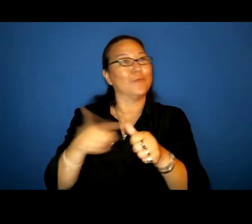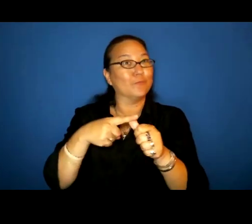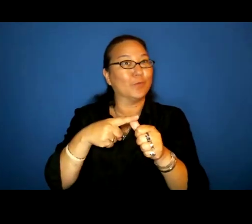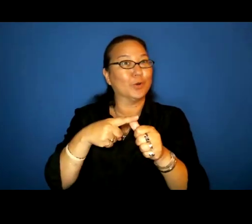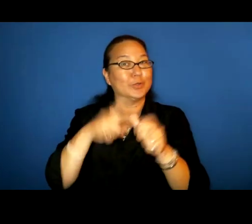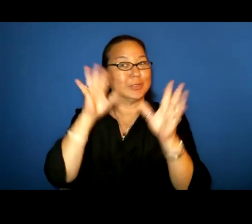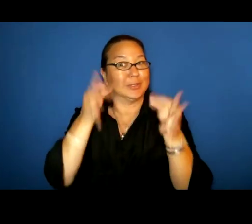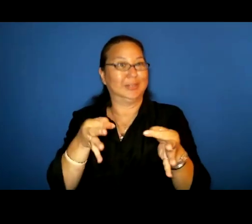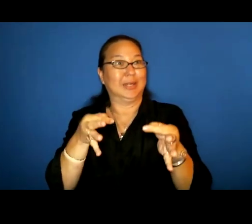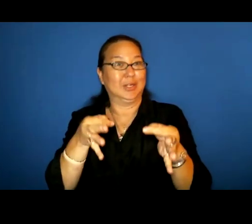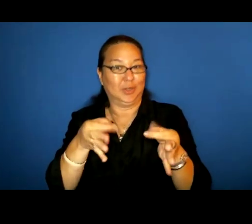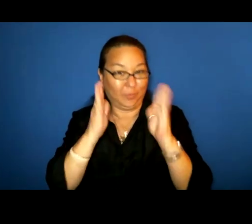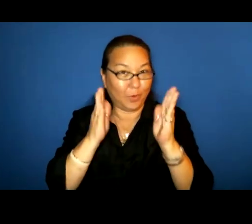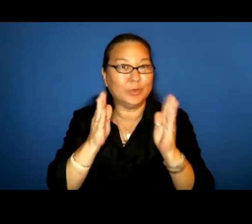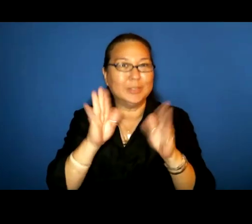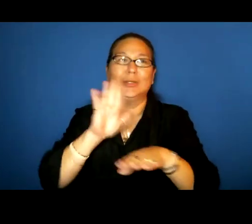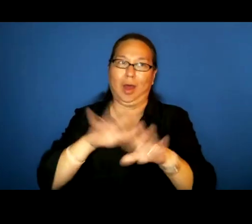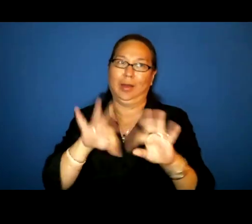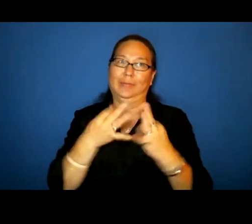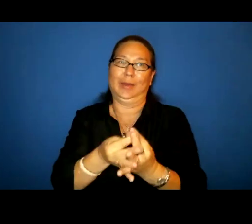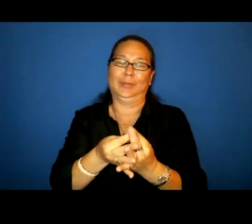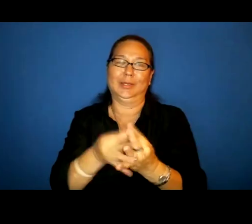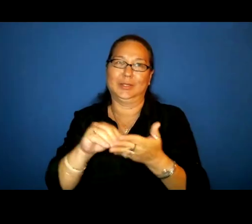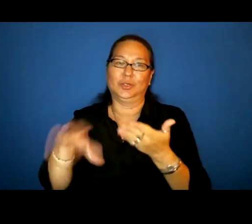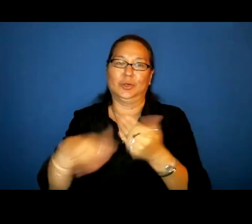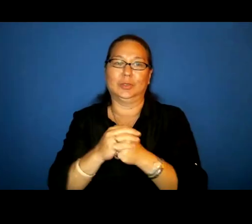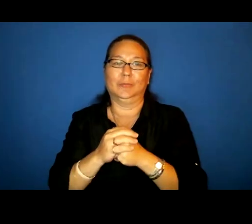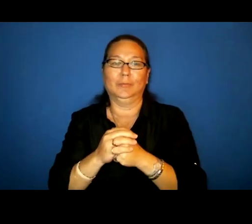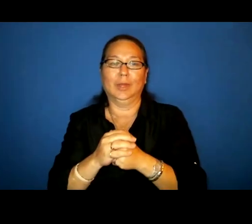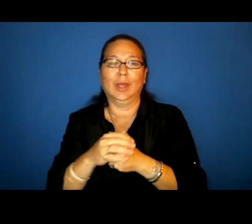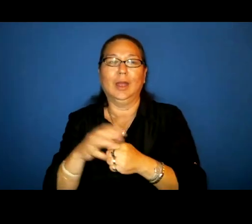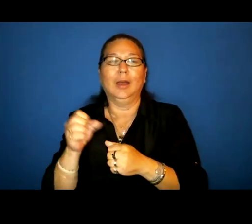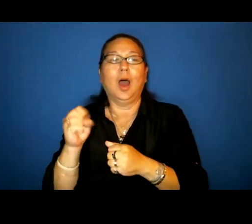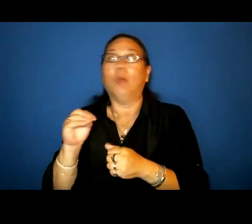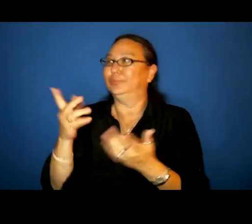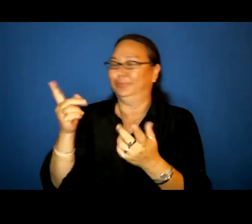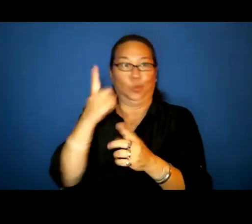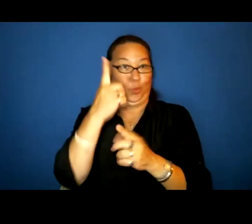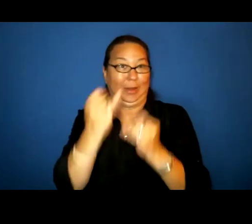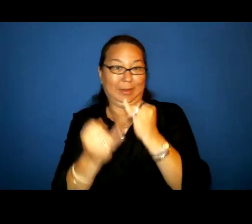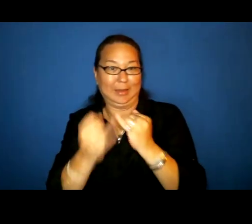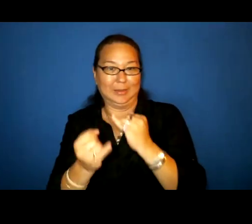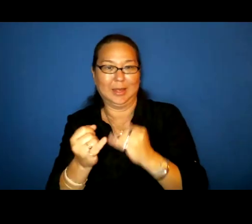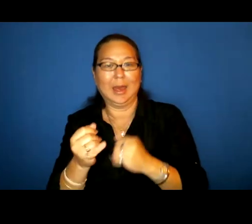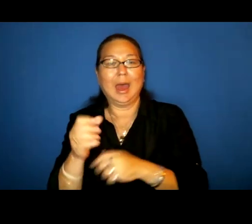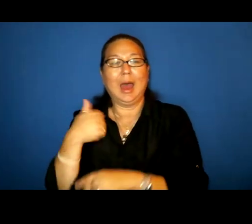classroom, not just within each school building. So thank you so much. Oh wait, last thing I have to say, as a Sarah Roberts mom, thank